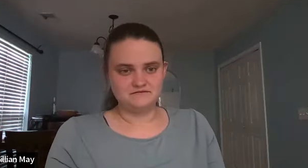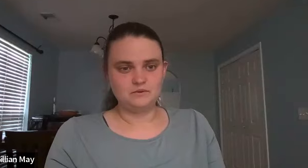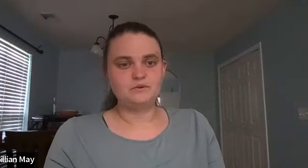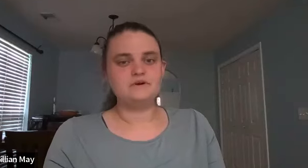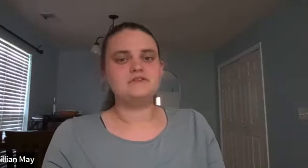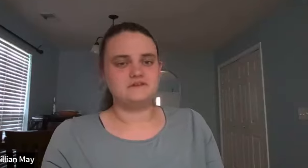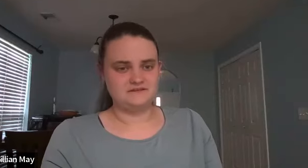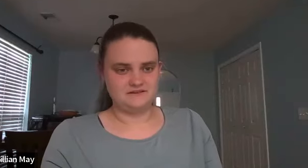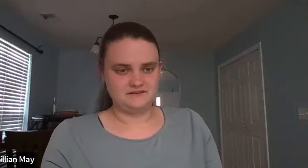4th